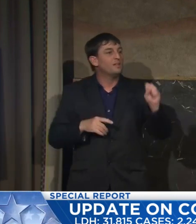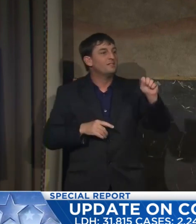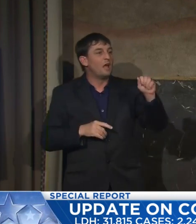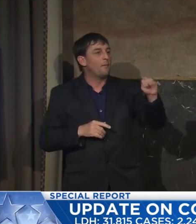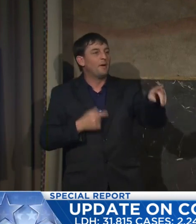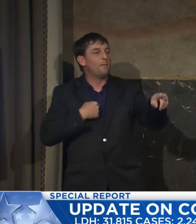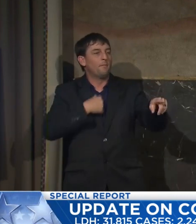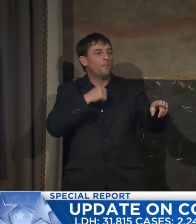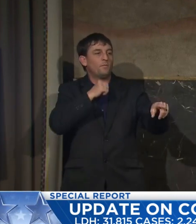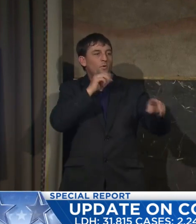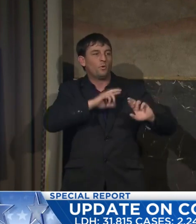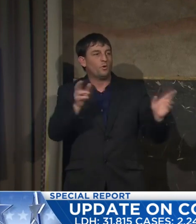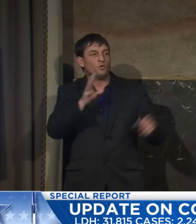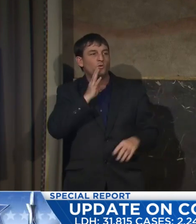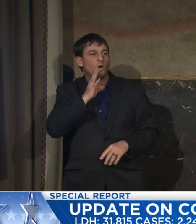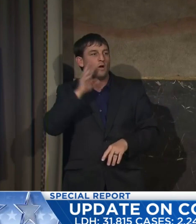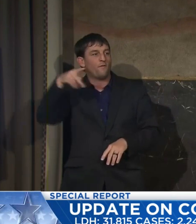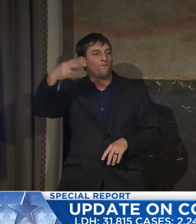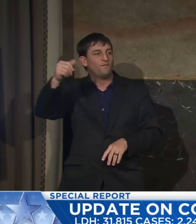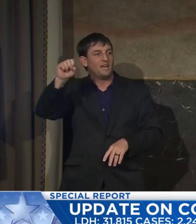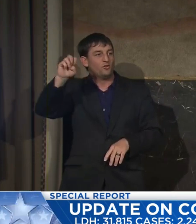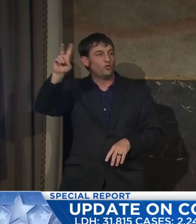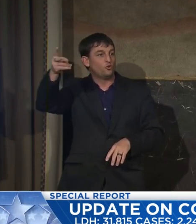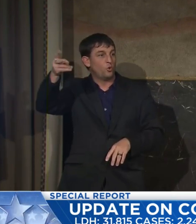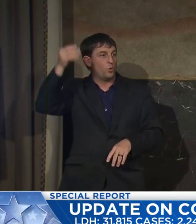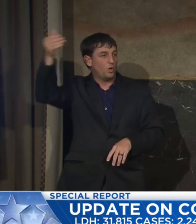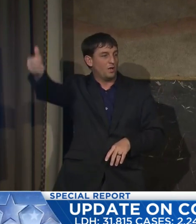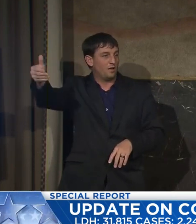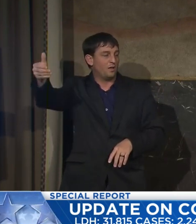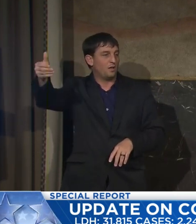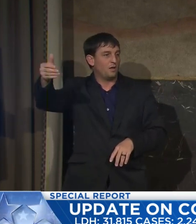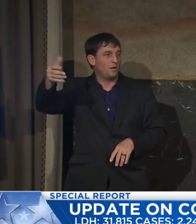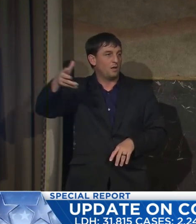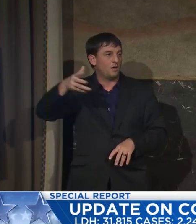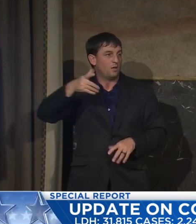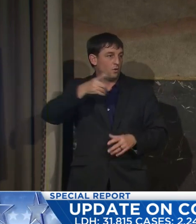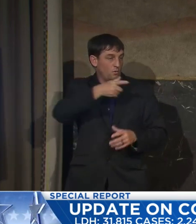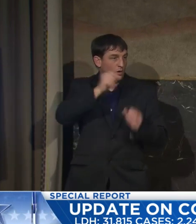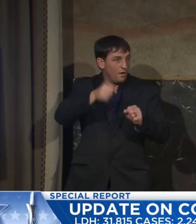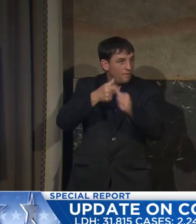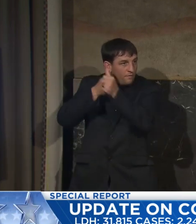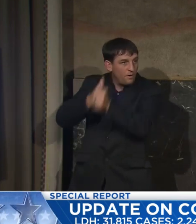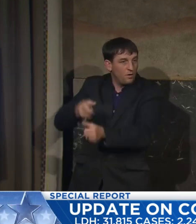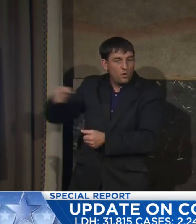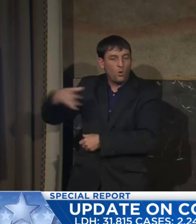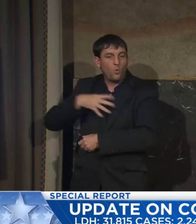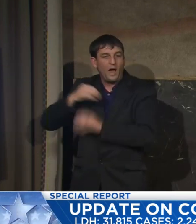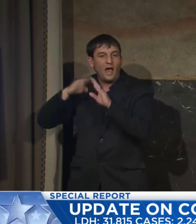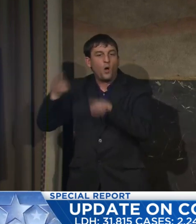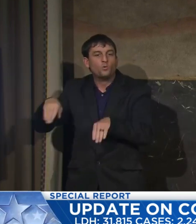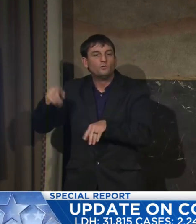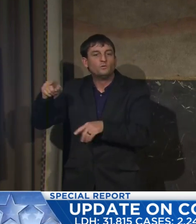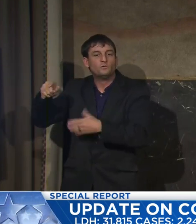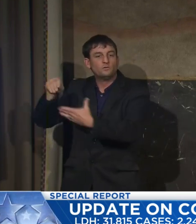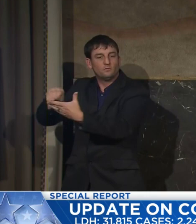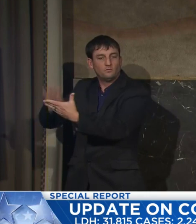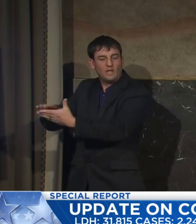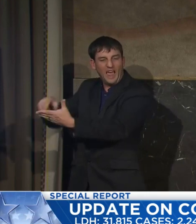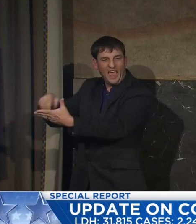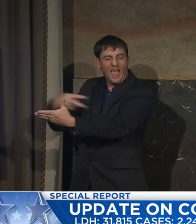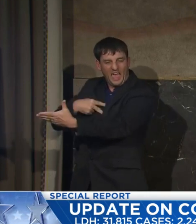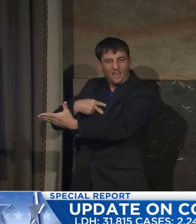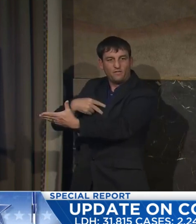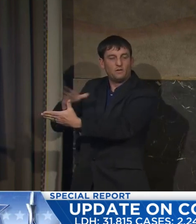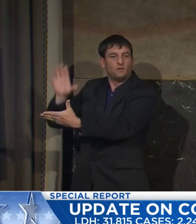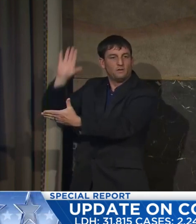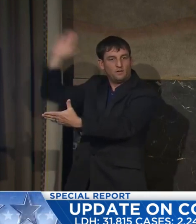talk about what phase 2 may look like. It would be very consistent with what's in the White House plans. But there's only so